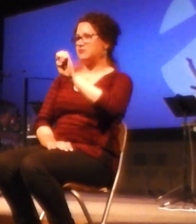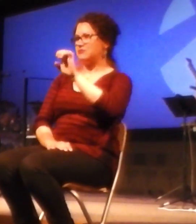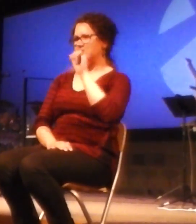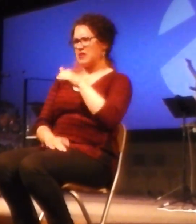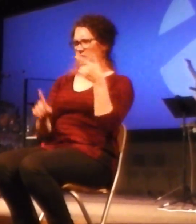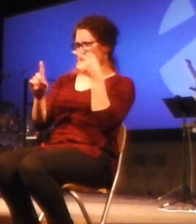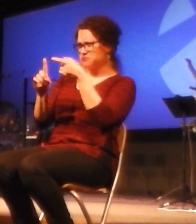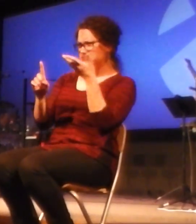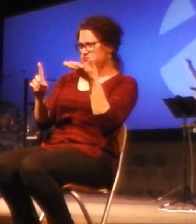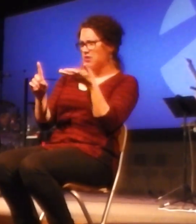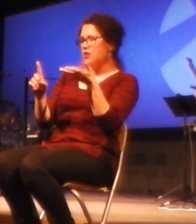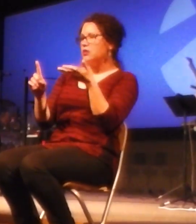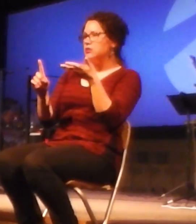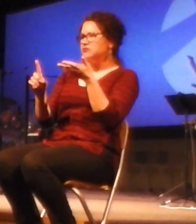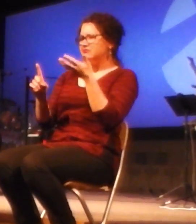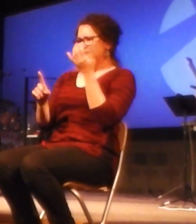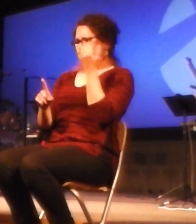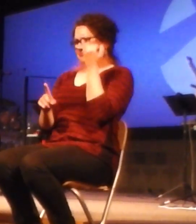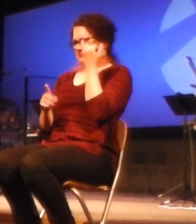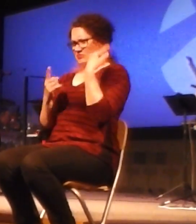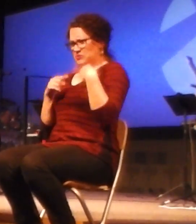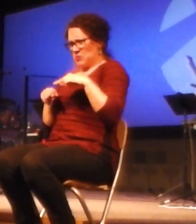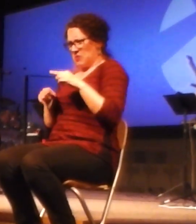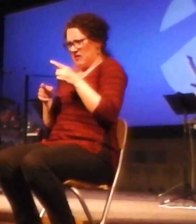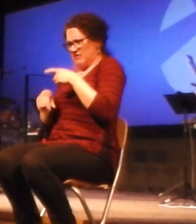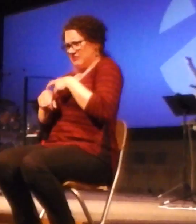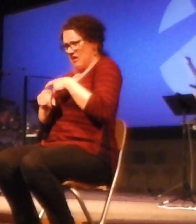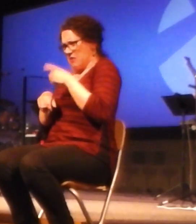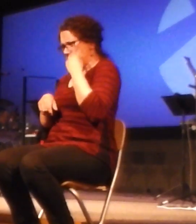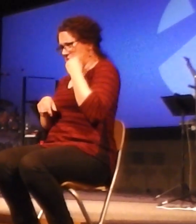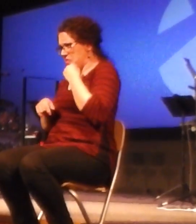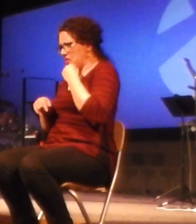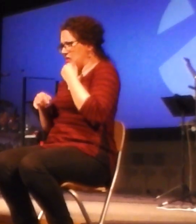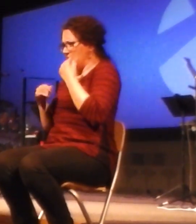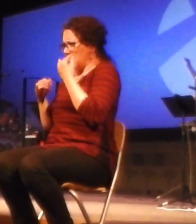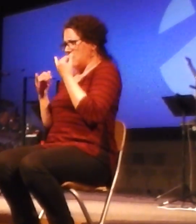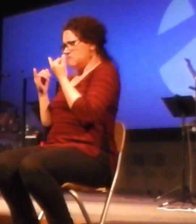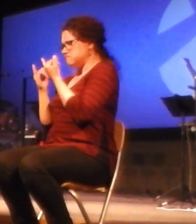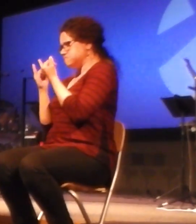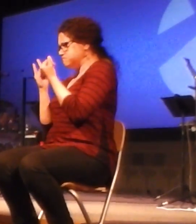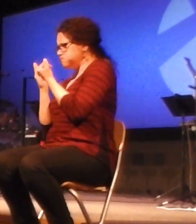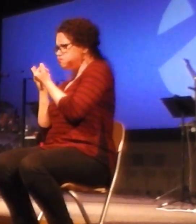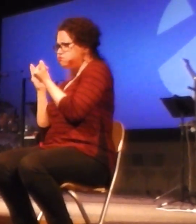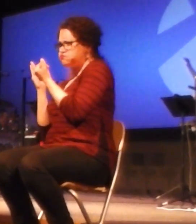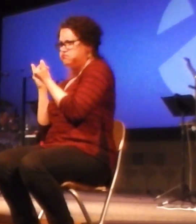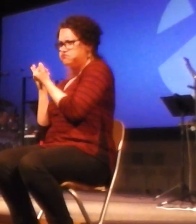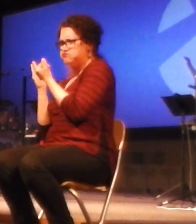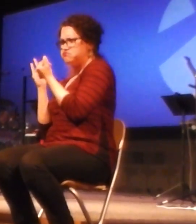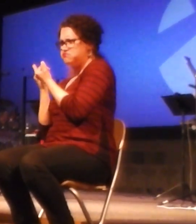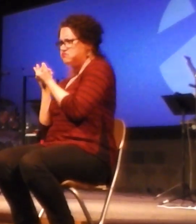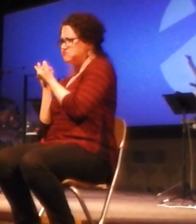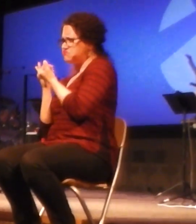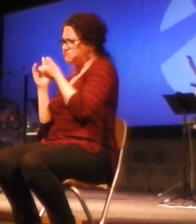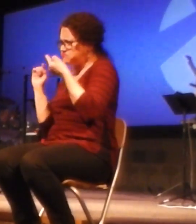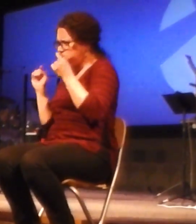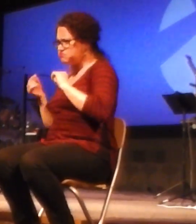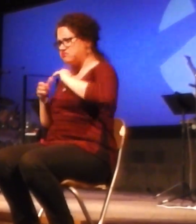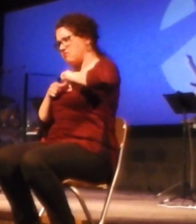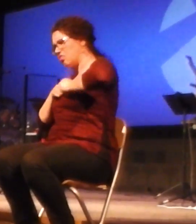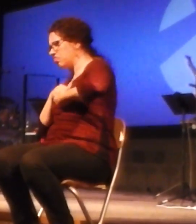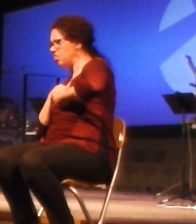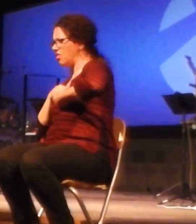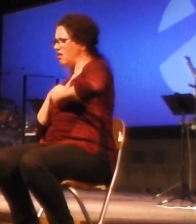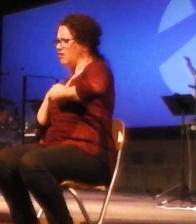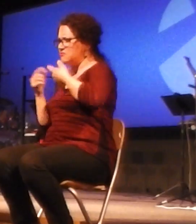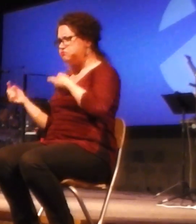how do we find hope in God, in Jesus, in the midst of pain, in the